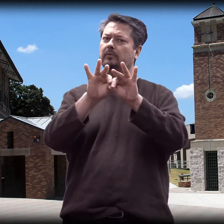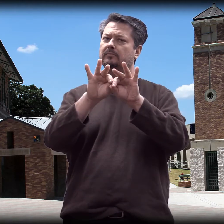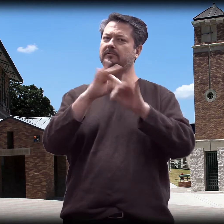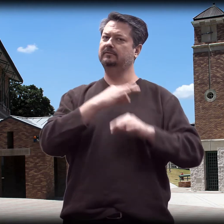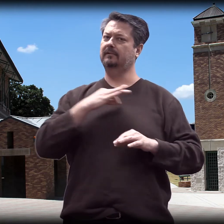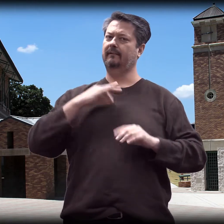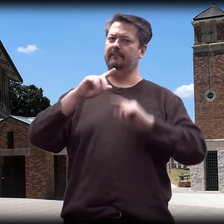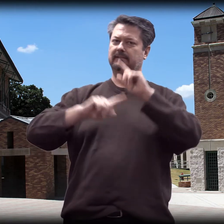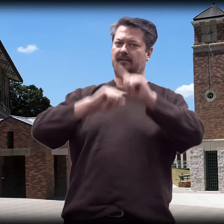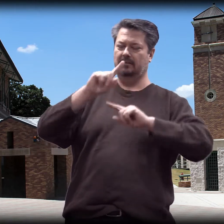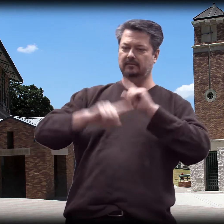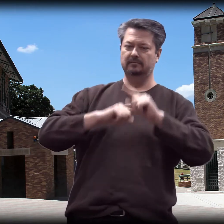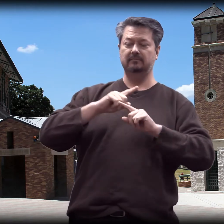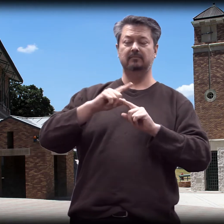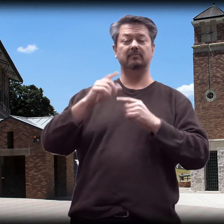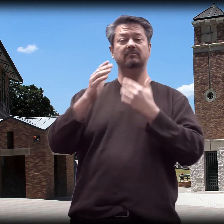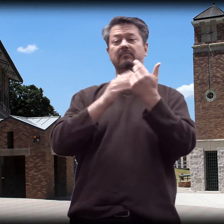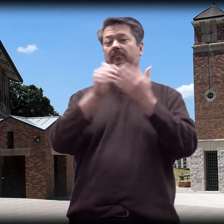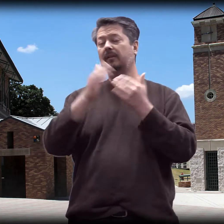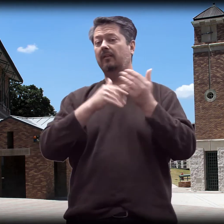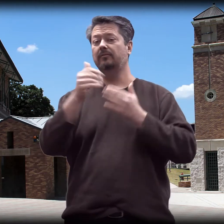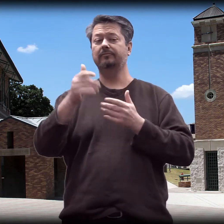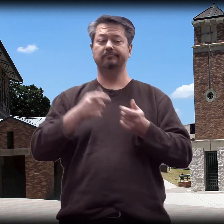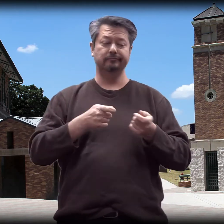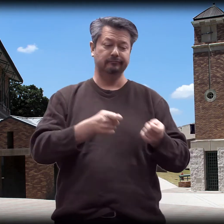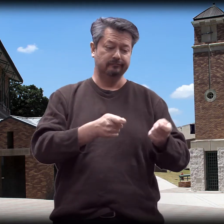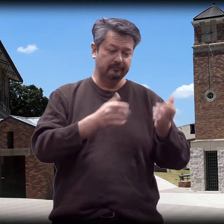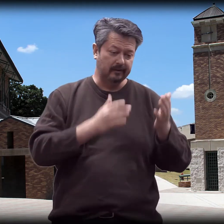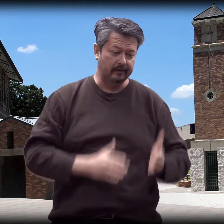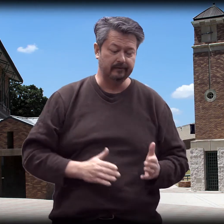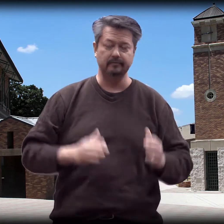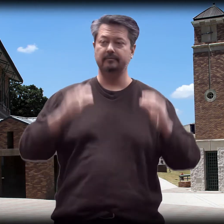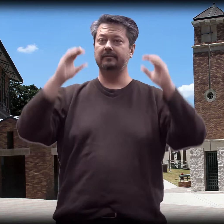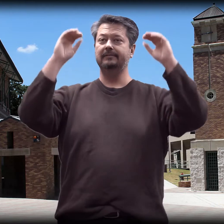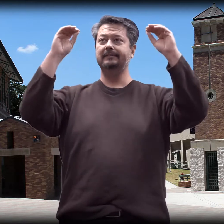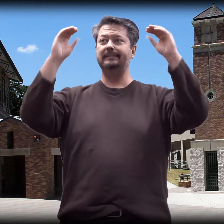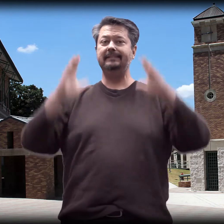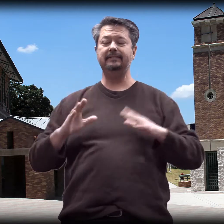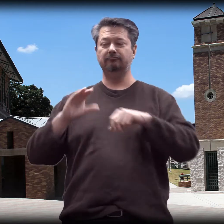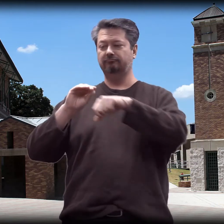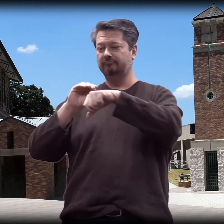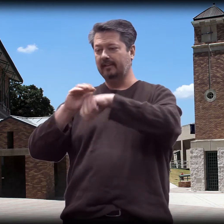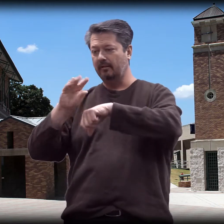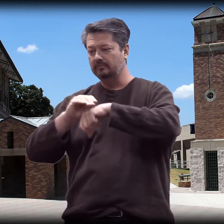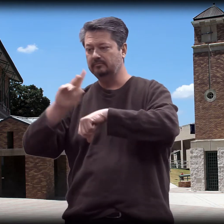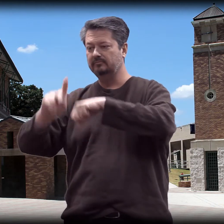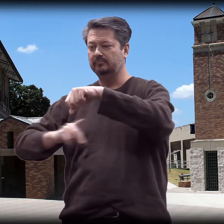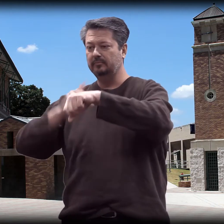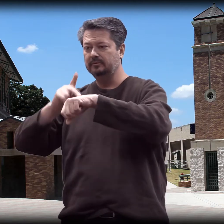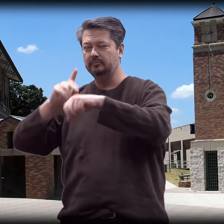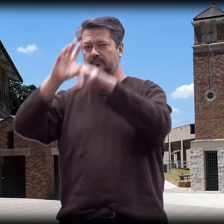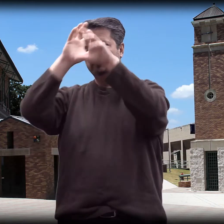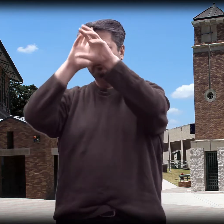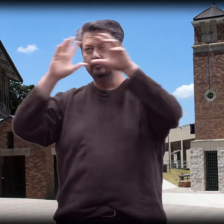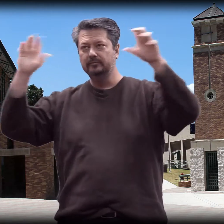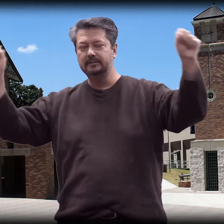considers staff signing very important. Whether you be a janitor, a teacher, a counselor, a principal,